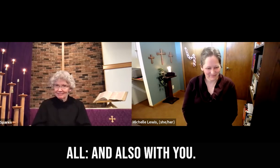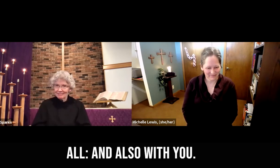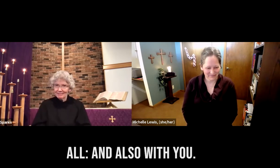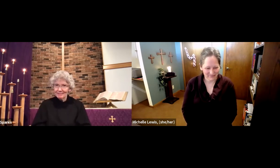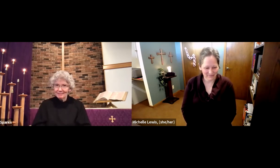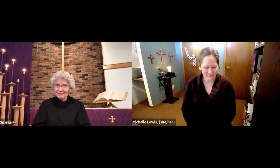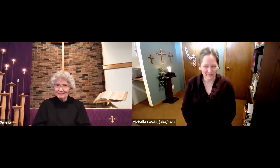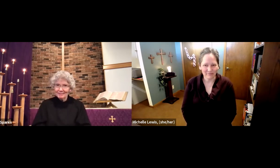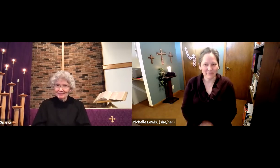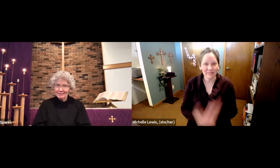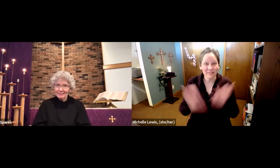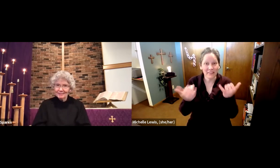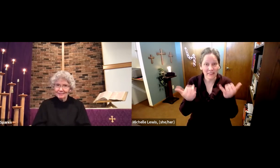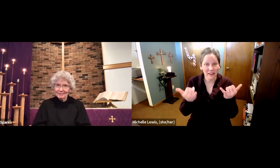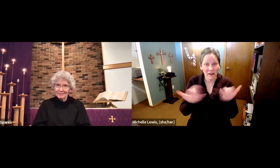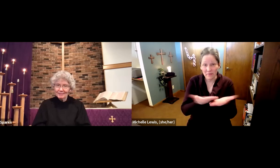and also with you.